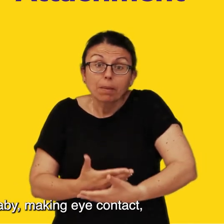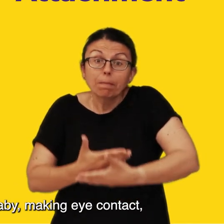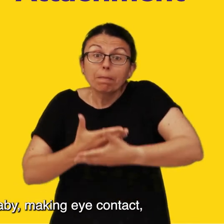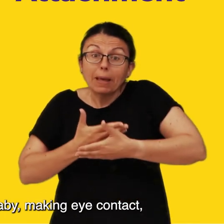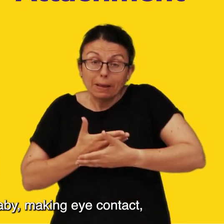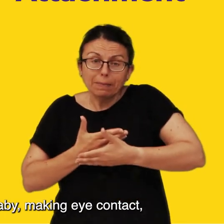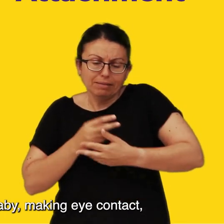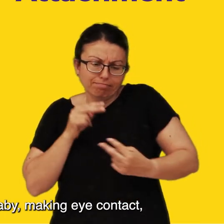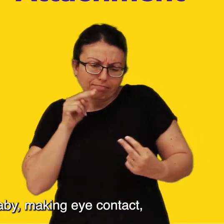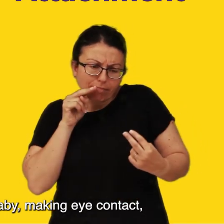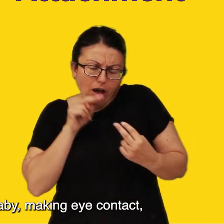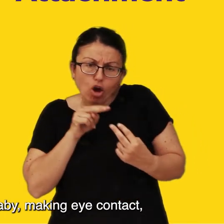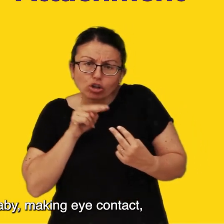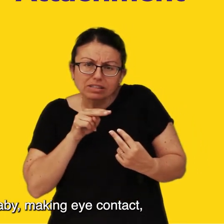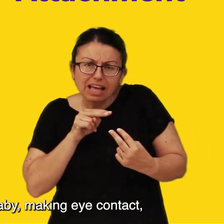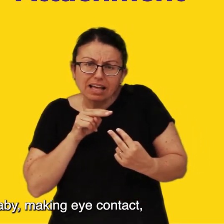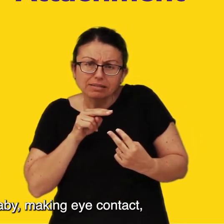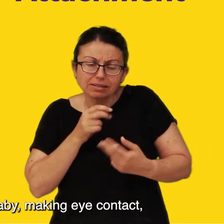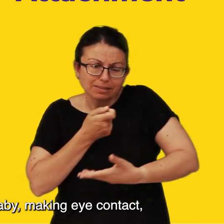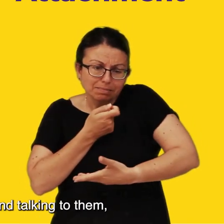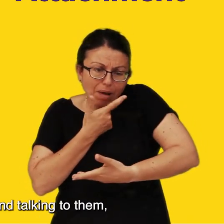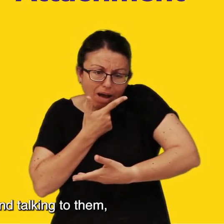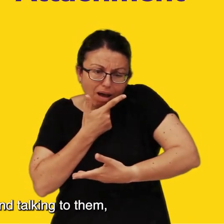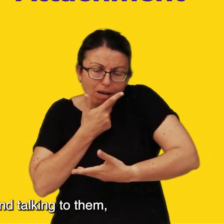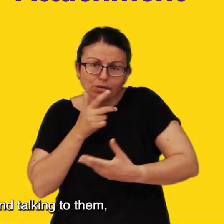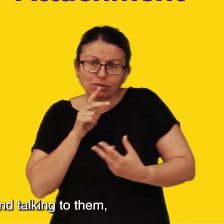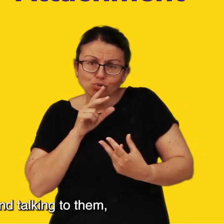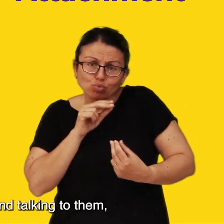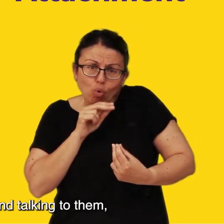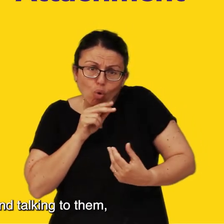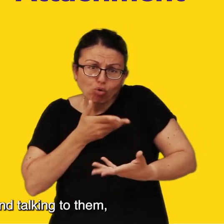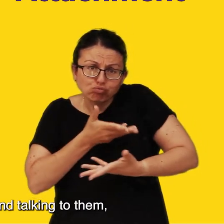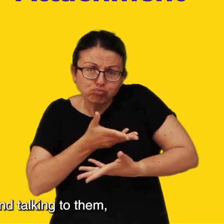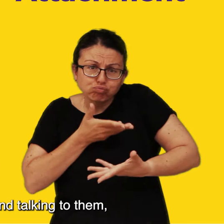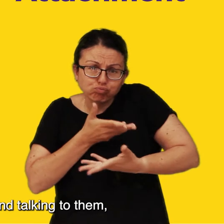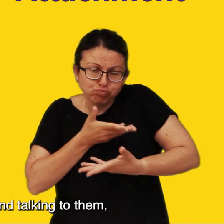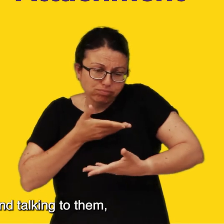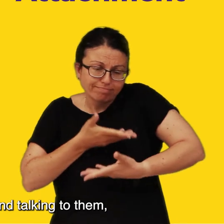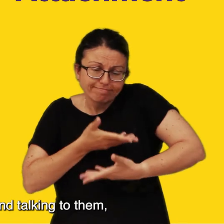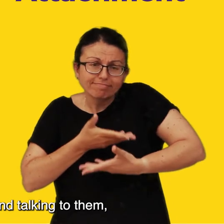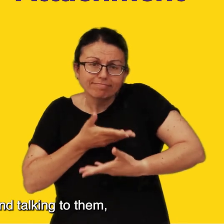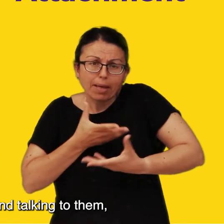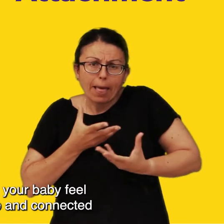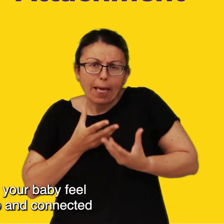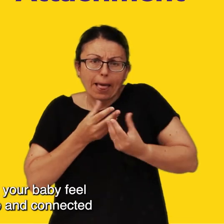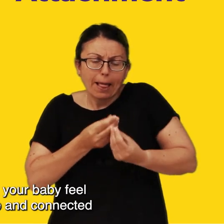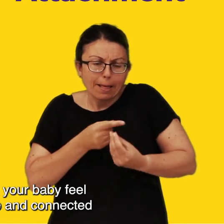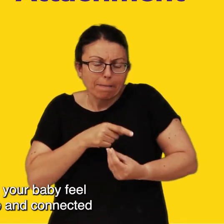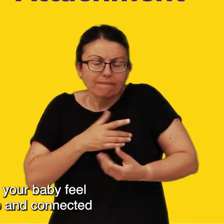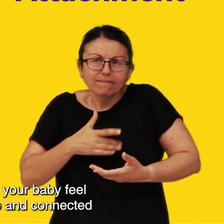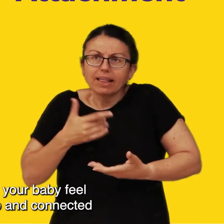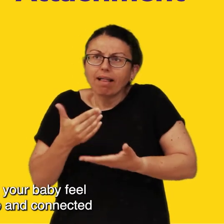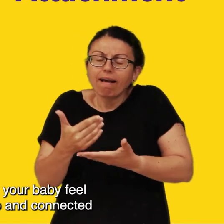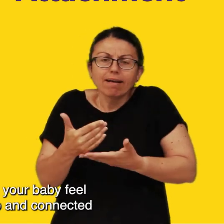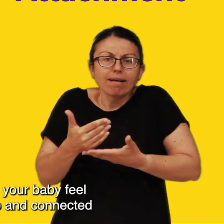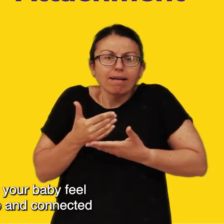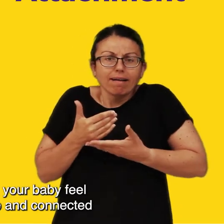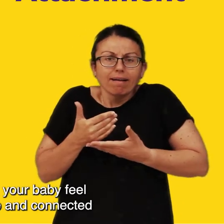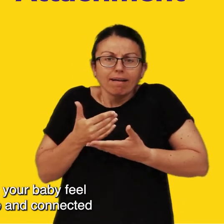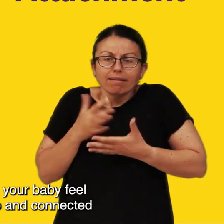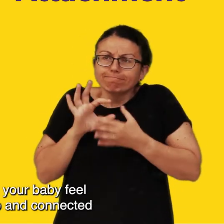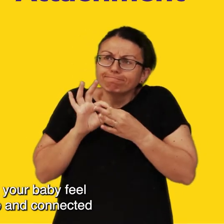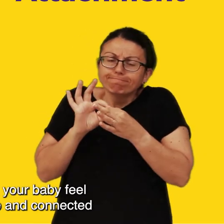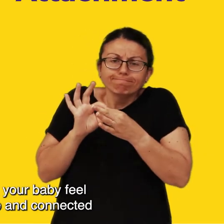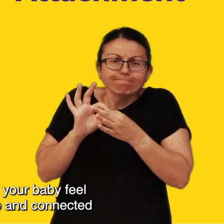Holding your baby, making eye contact, smiling and talking to them, helps your baby feel secure